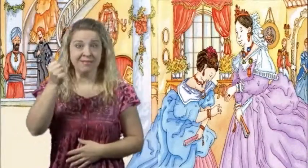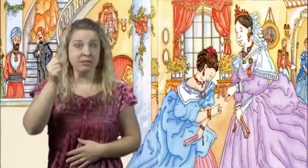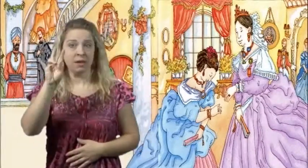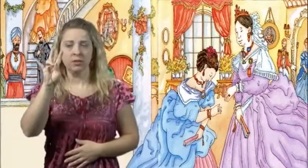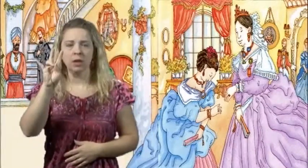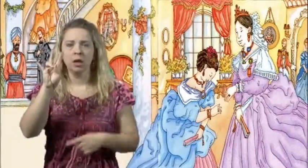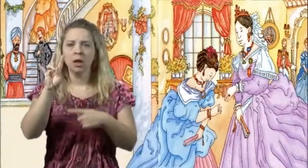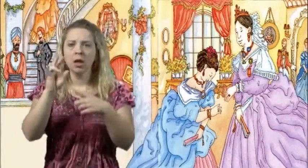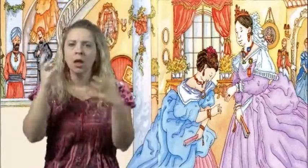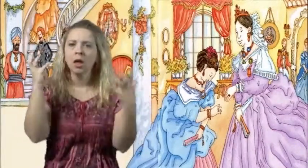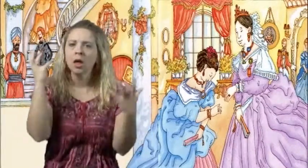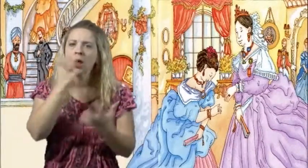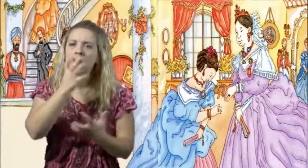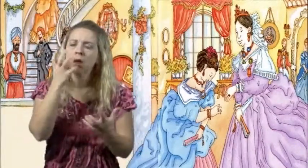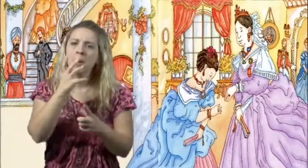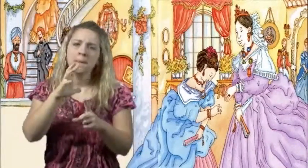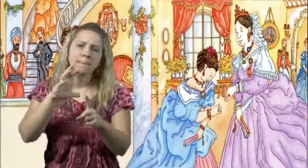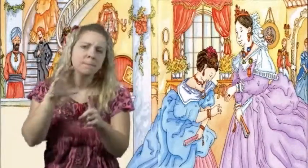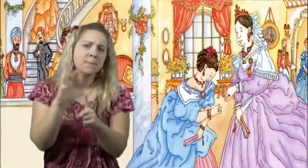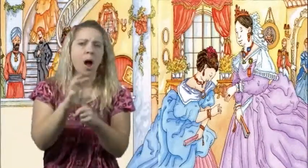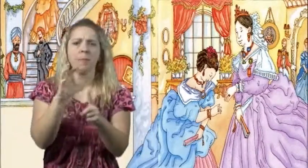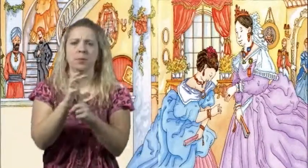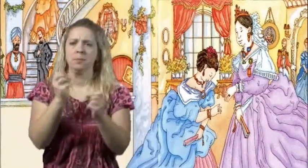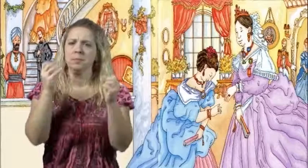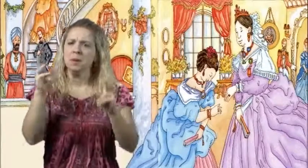Florence was 17 then and very popular.